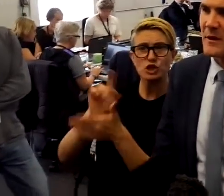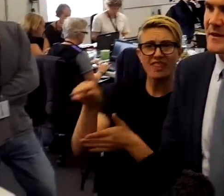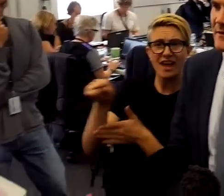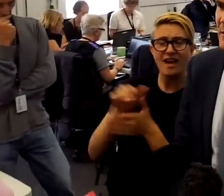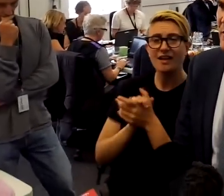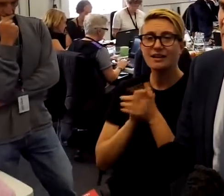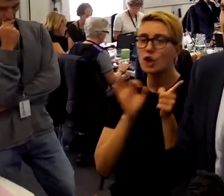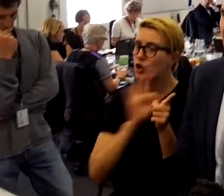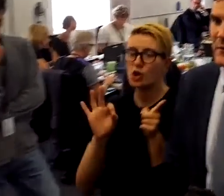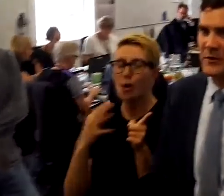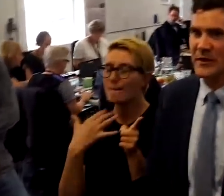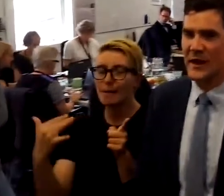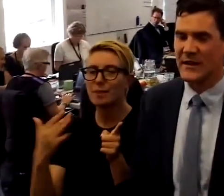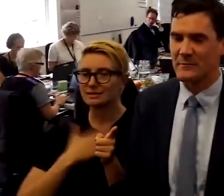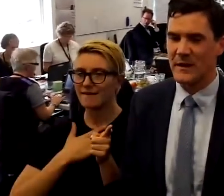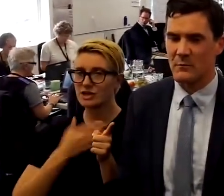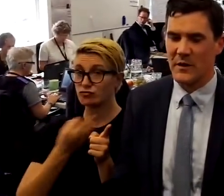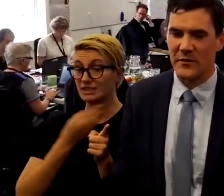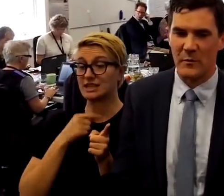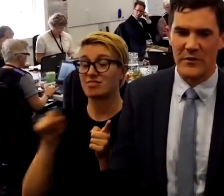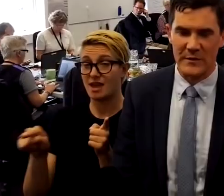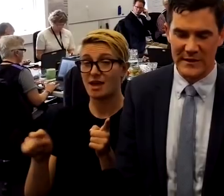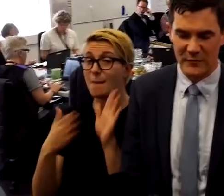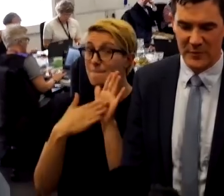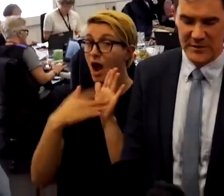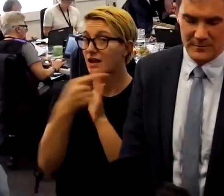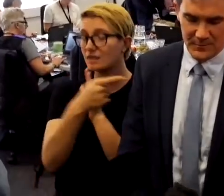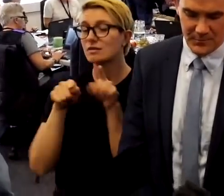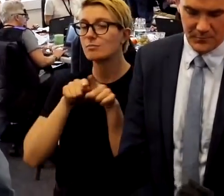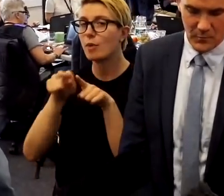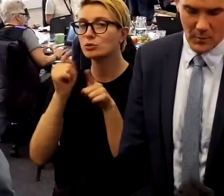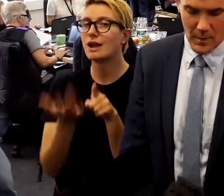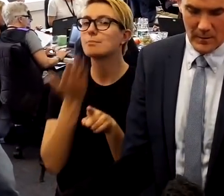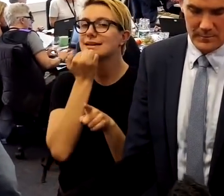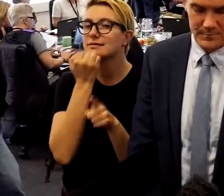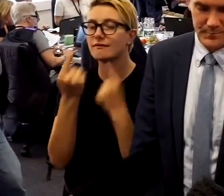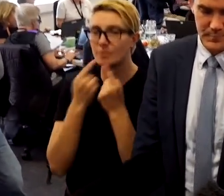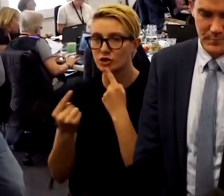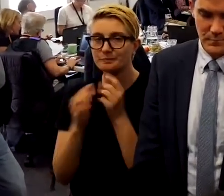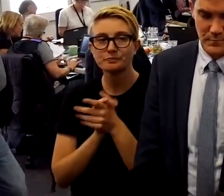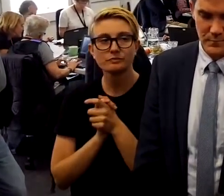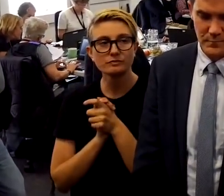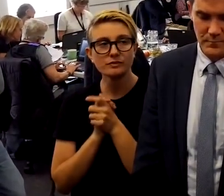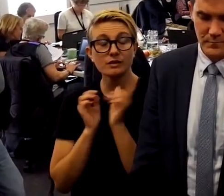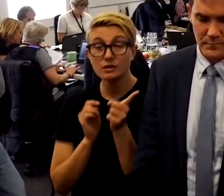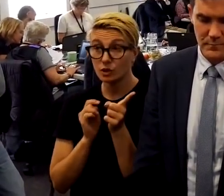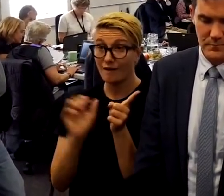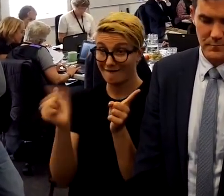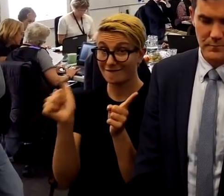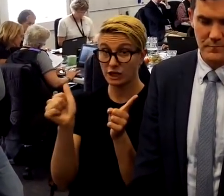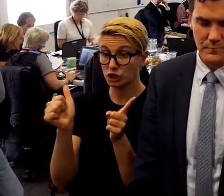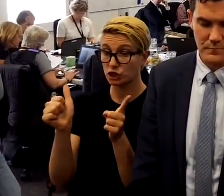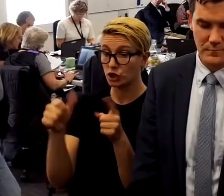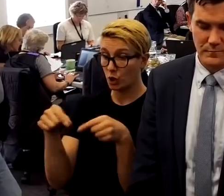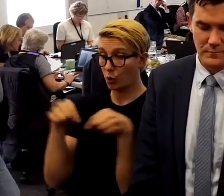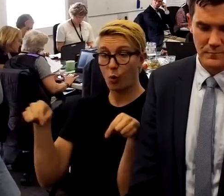not a public safety risk around that building, and Mike's got the most up-to-date information. So we had put a cordon in. I don't know the absolute latest